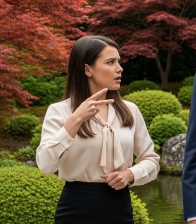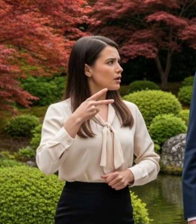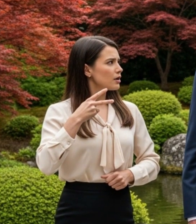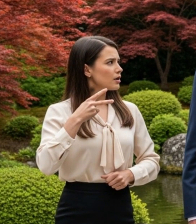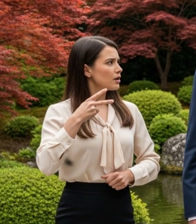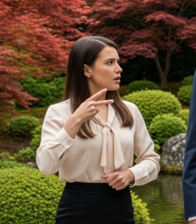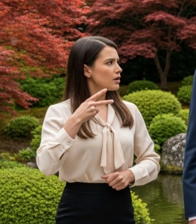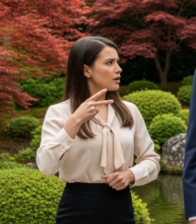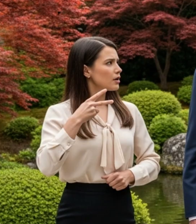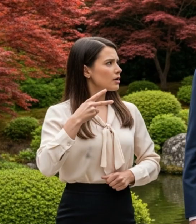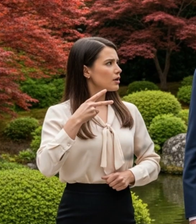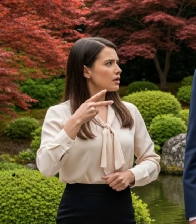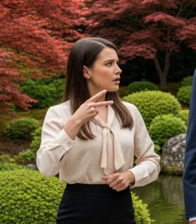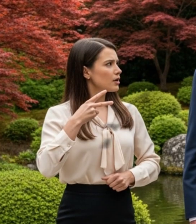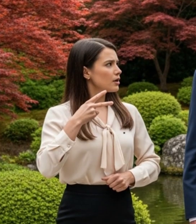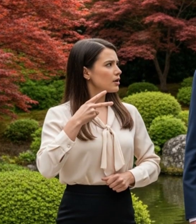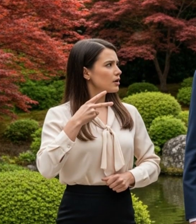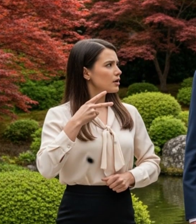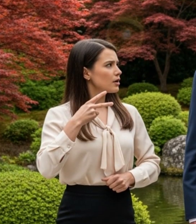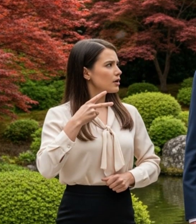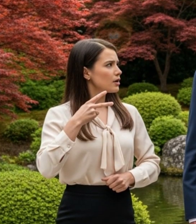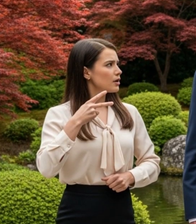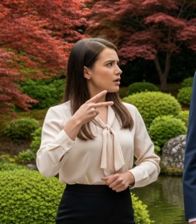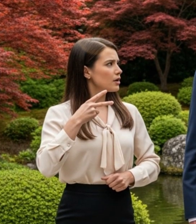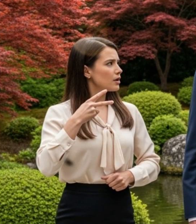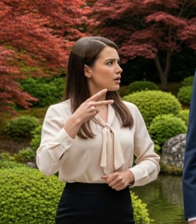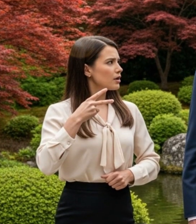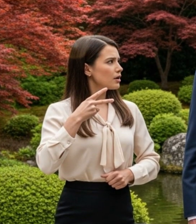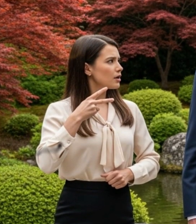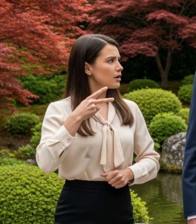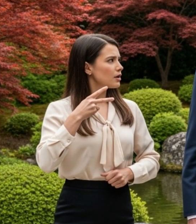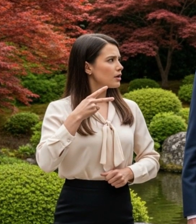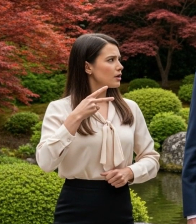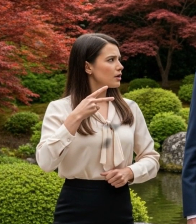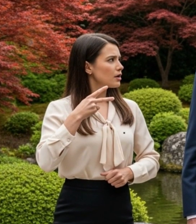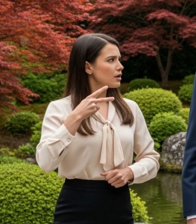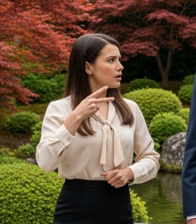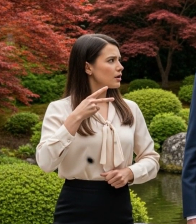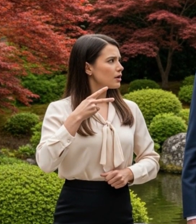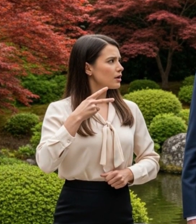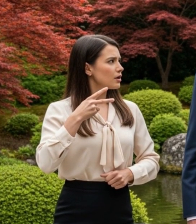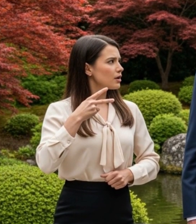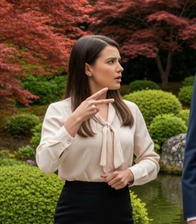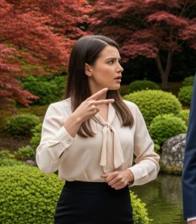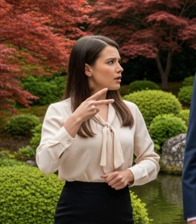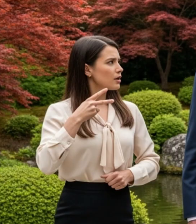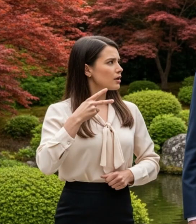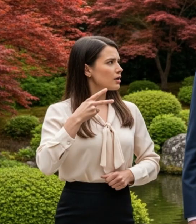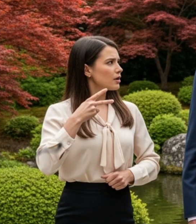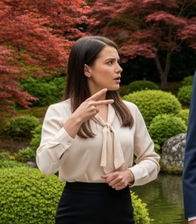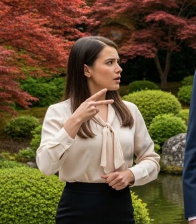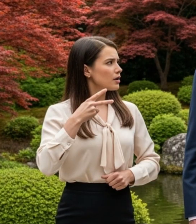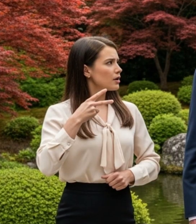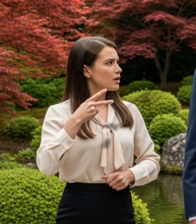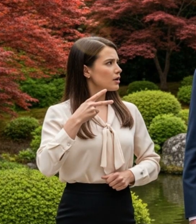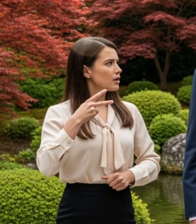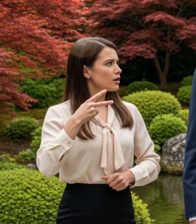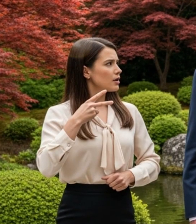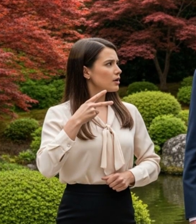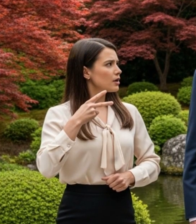his expression shifting from annoyance to displeasure when he saw his son was not alone. Julian, it's time to go, he